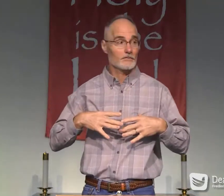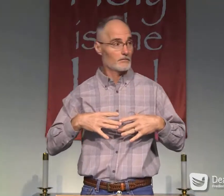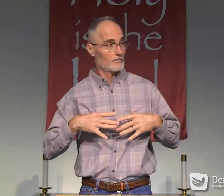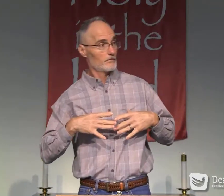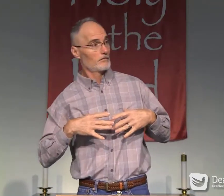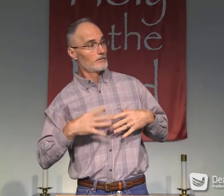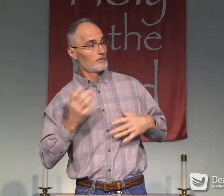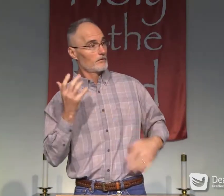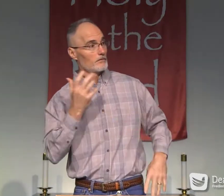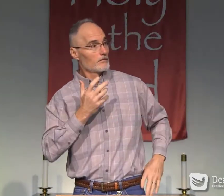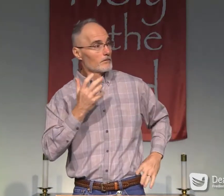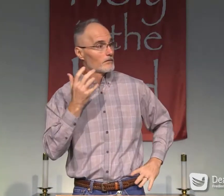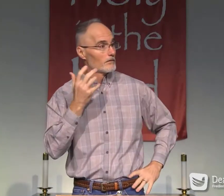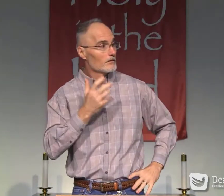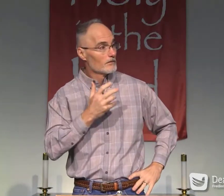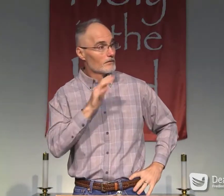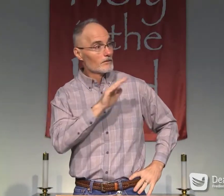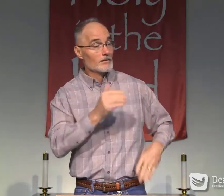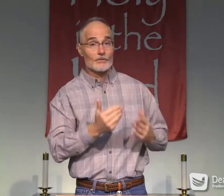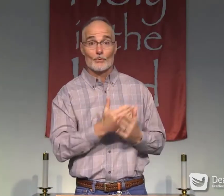Maybe your brother-in-law visits for the holidays